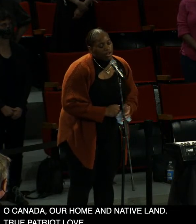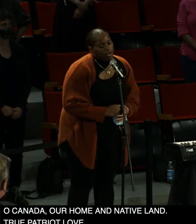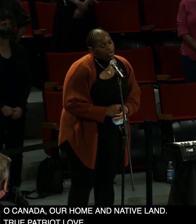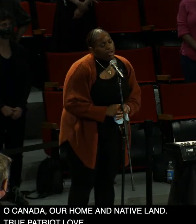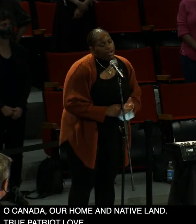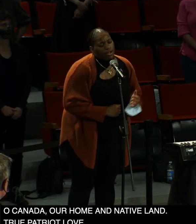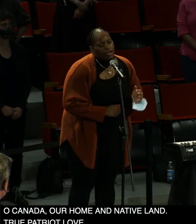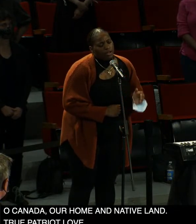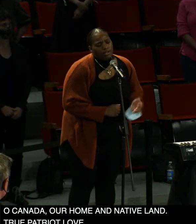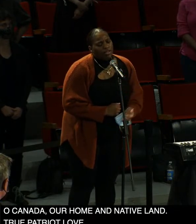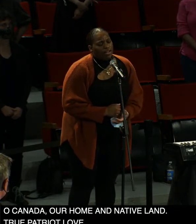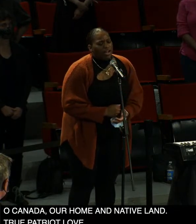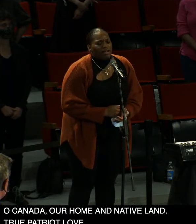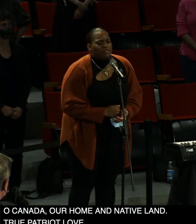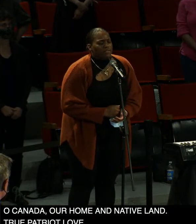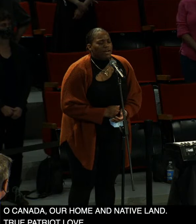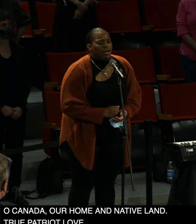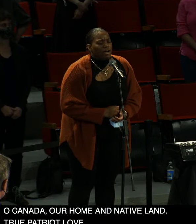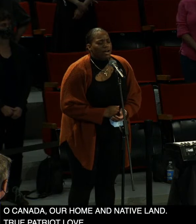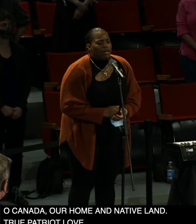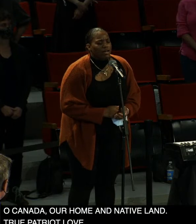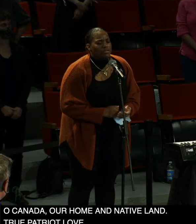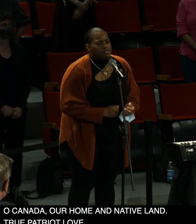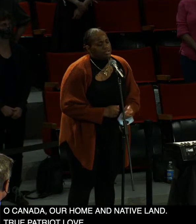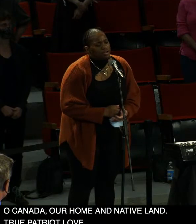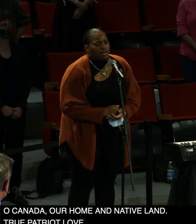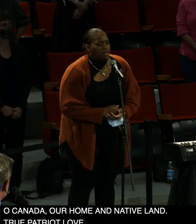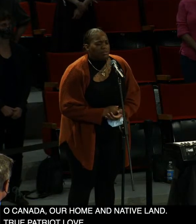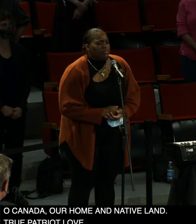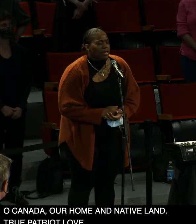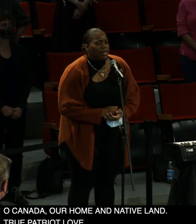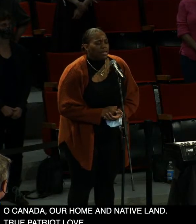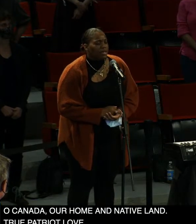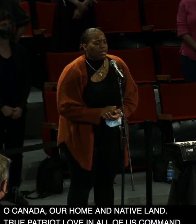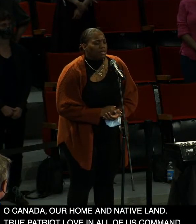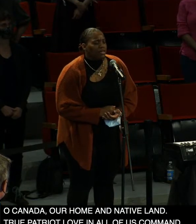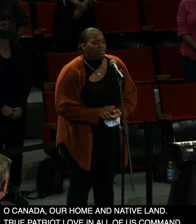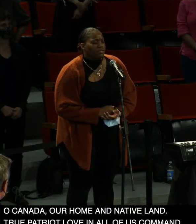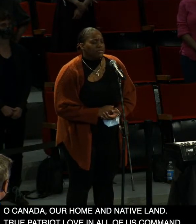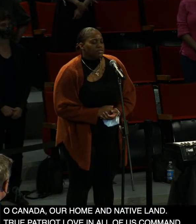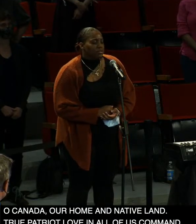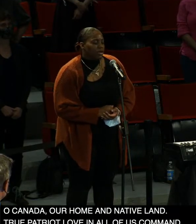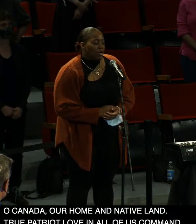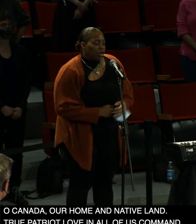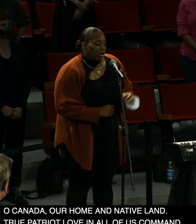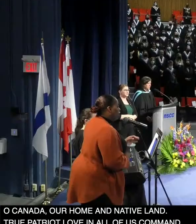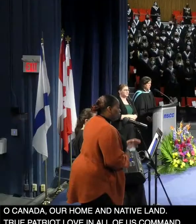in all of us command,